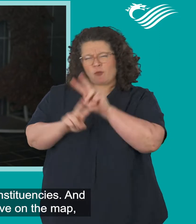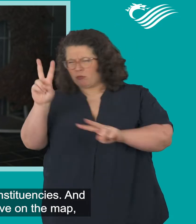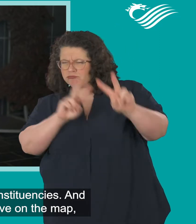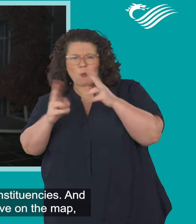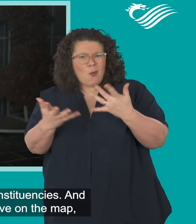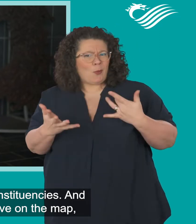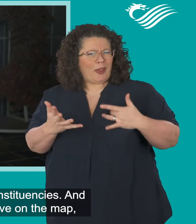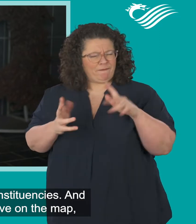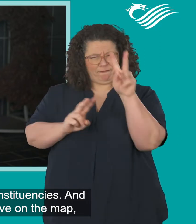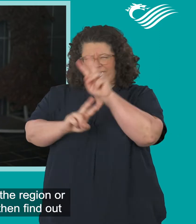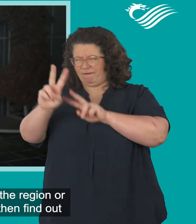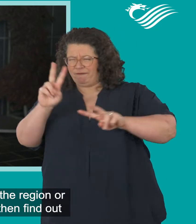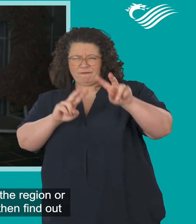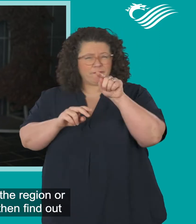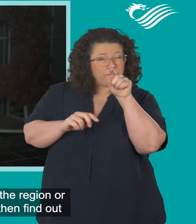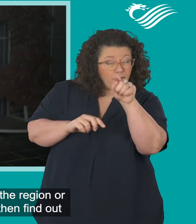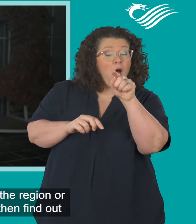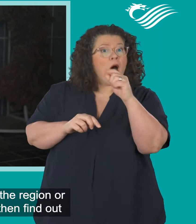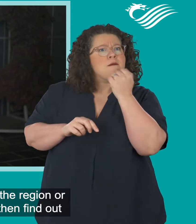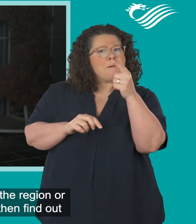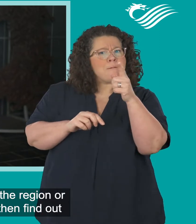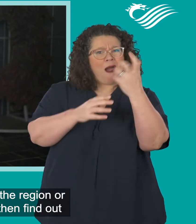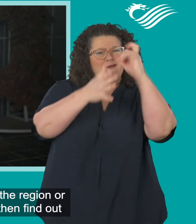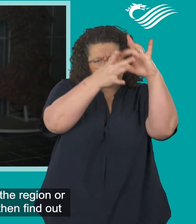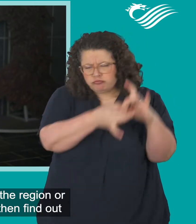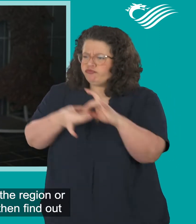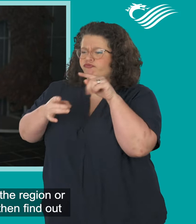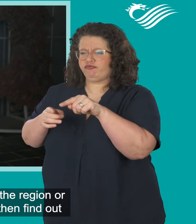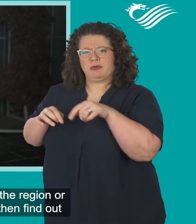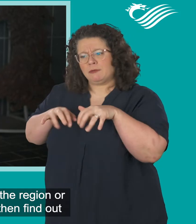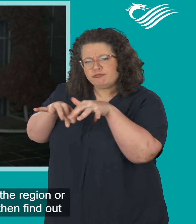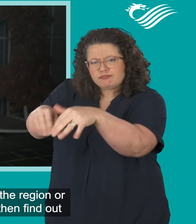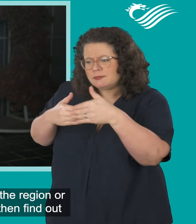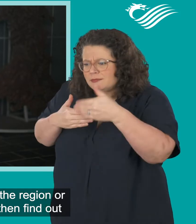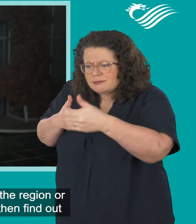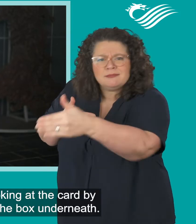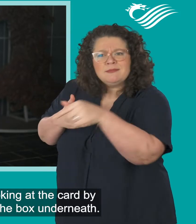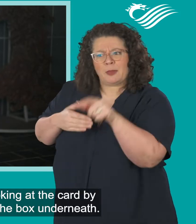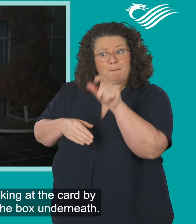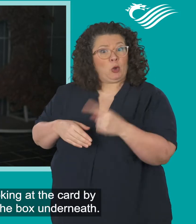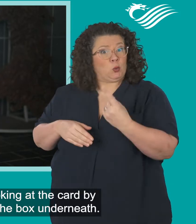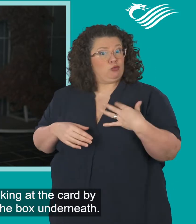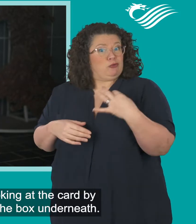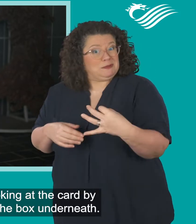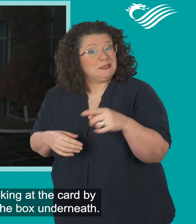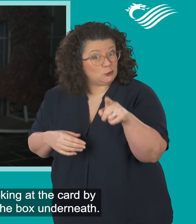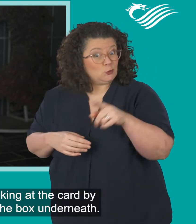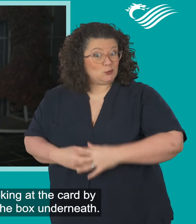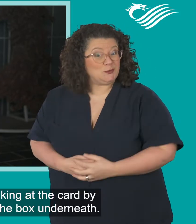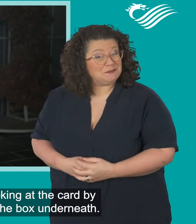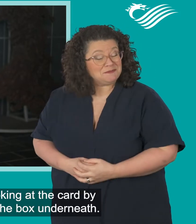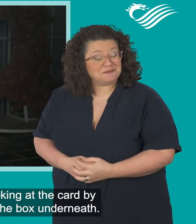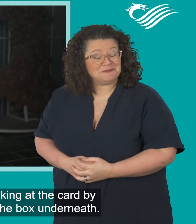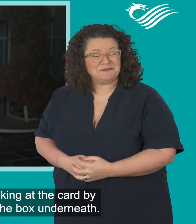you look at where you live on the map, find out the number on the region or constituency, you can then find out who represents you when looking